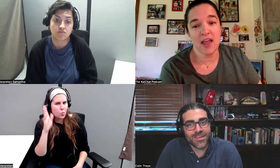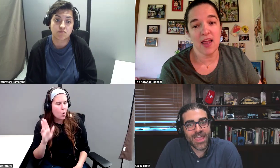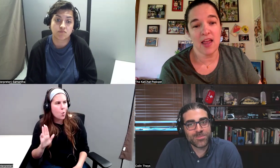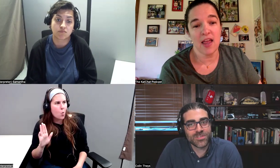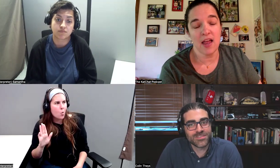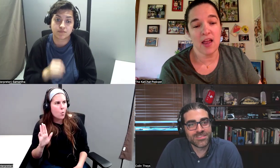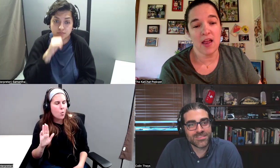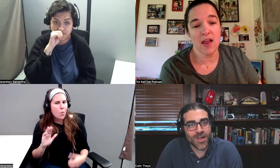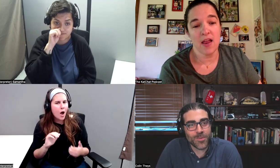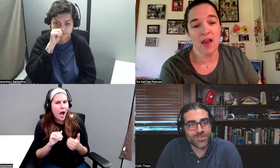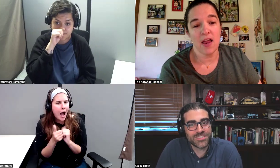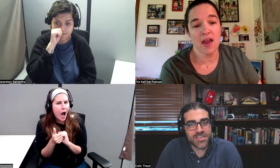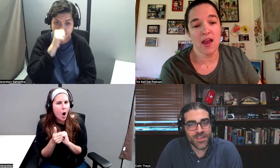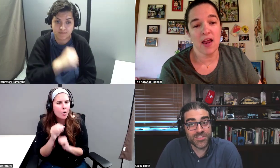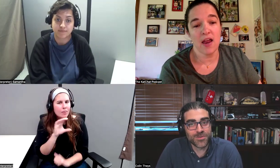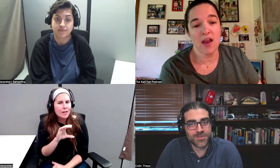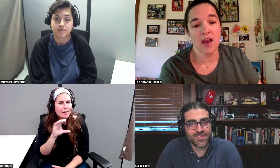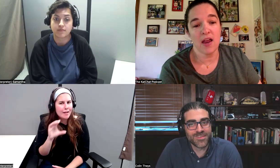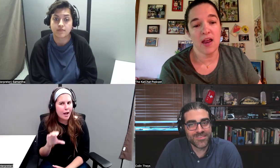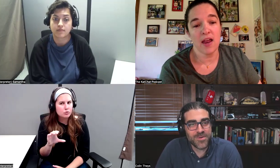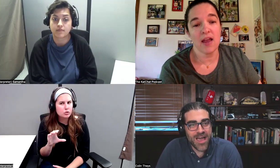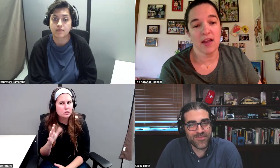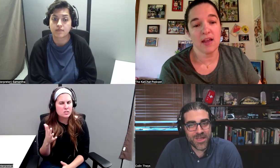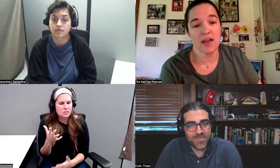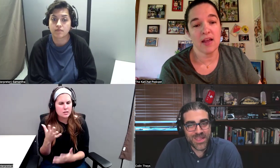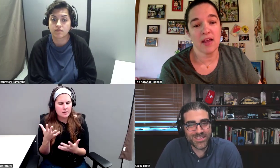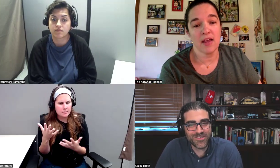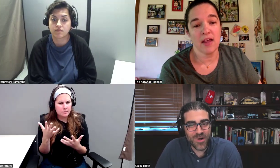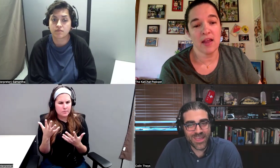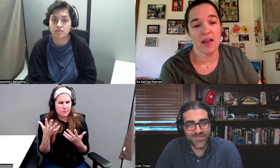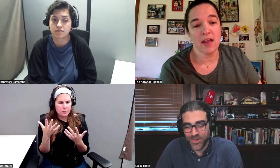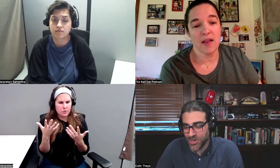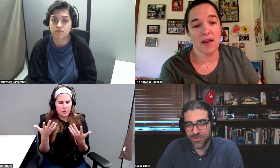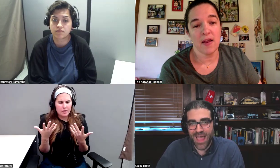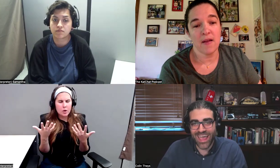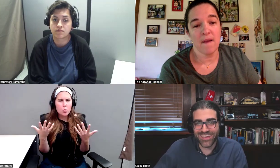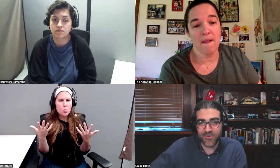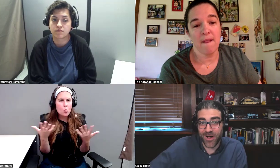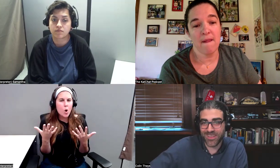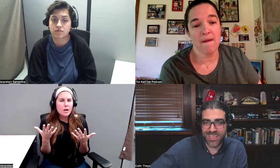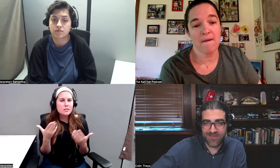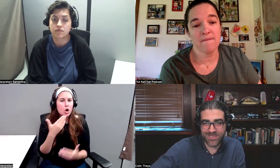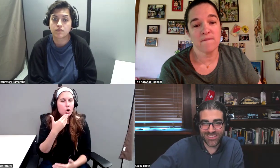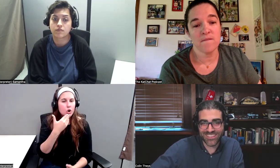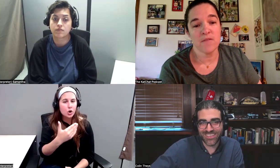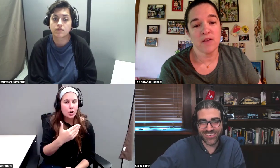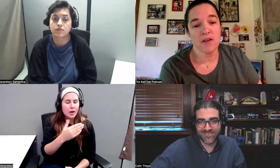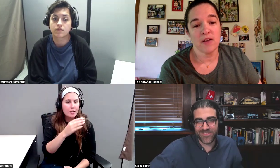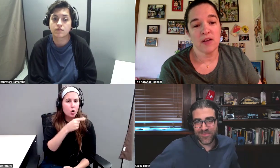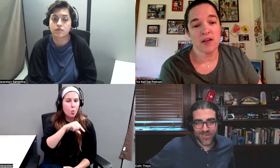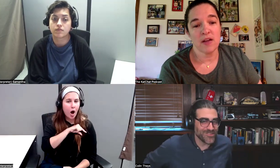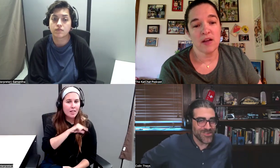how the captions are perceived. Like, do you have like opinions of what makes for good or bad quality captions